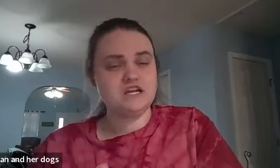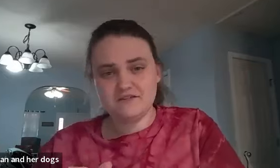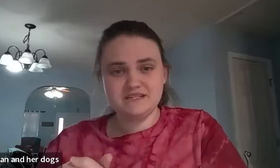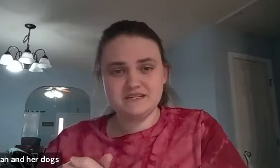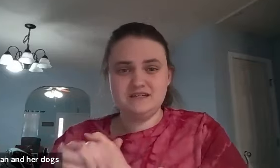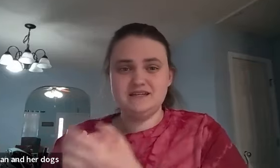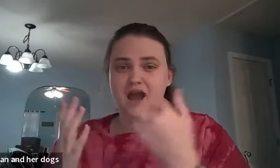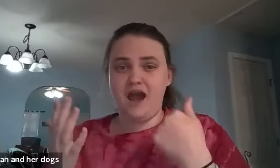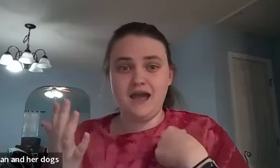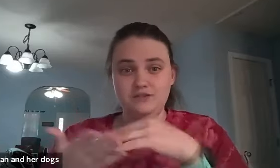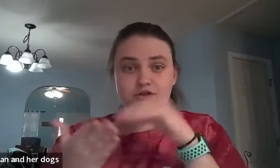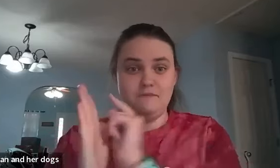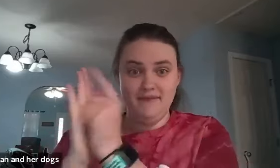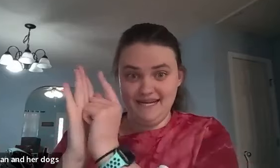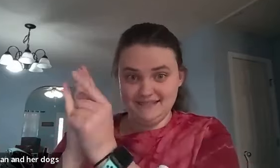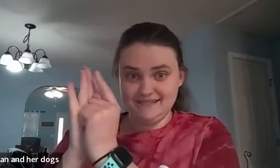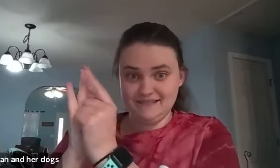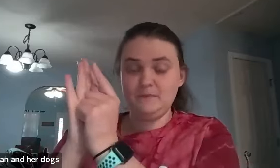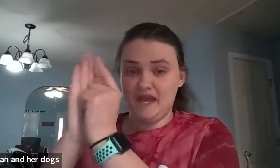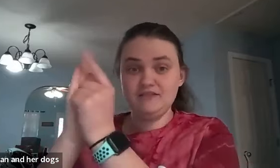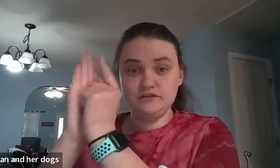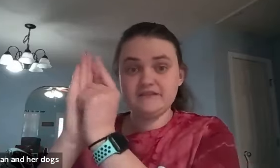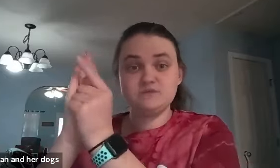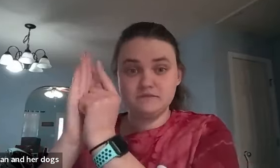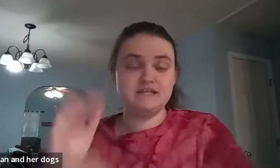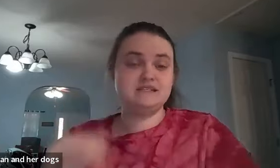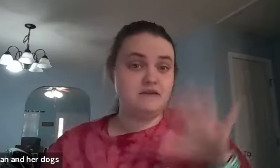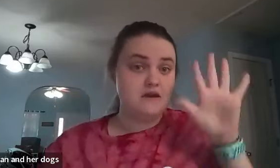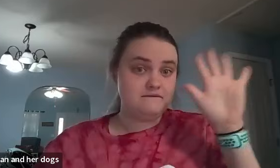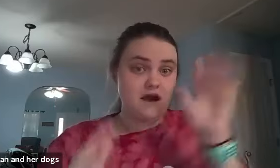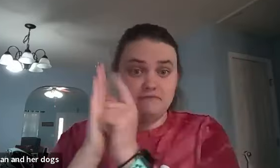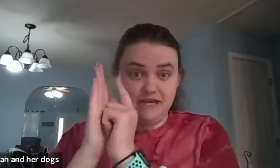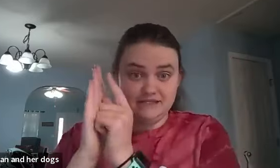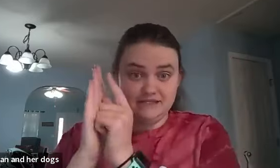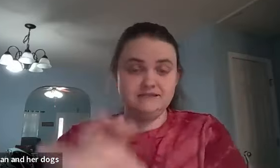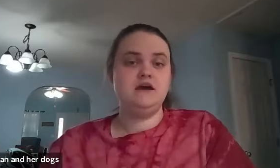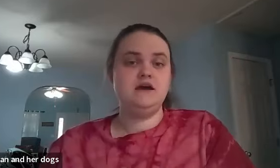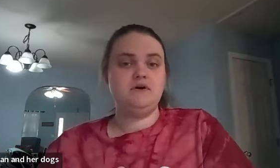kind of thought was interesting because I learned minutes. I learned that this was minutes, like 5 minutes.